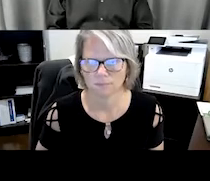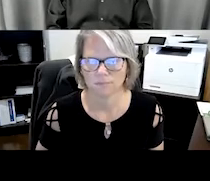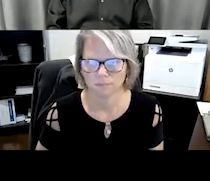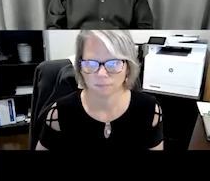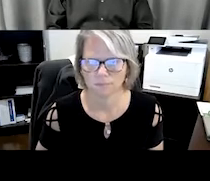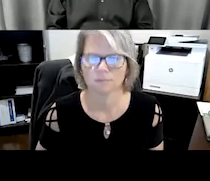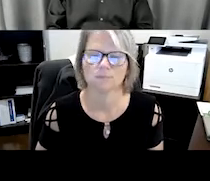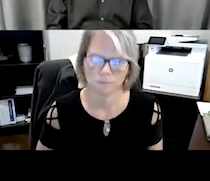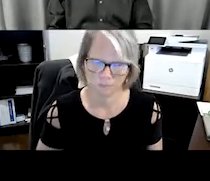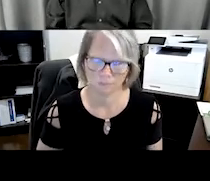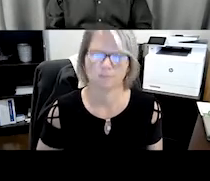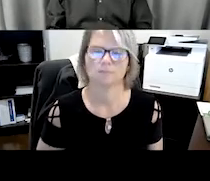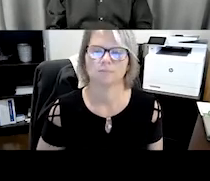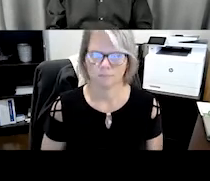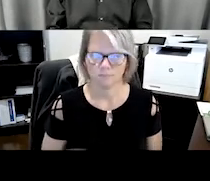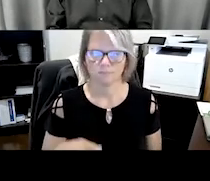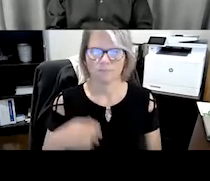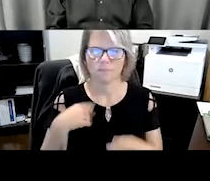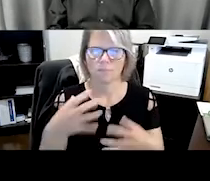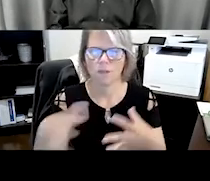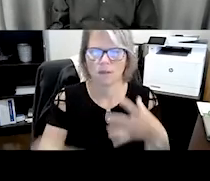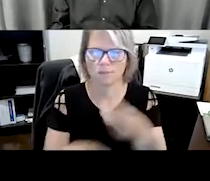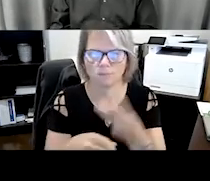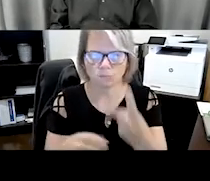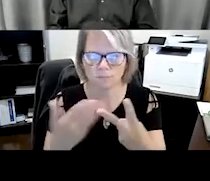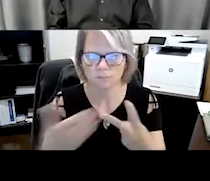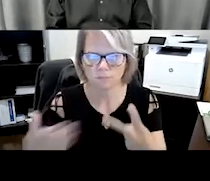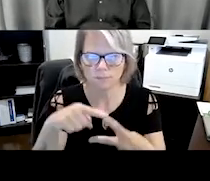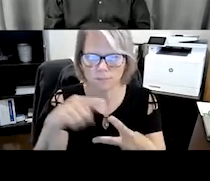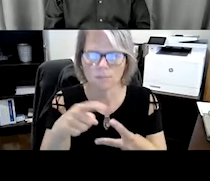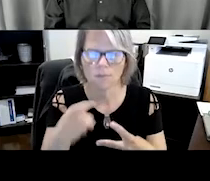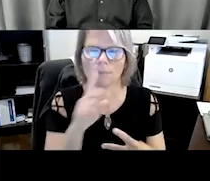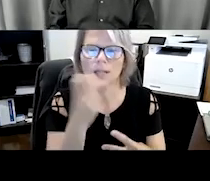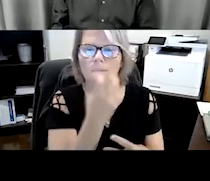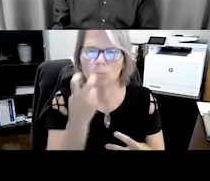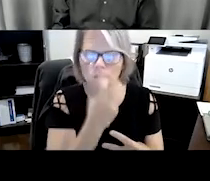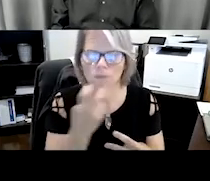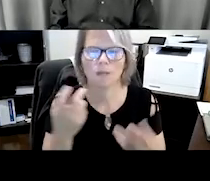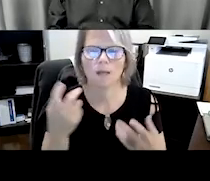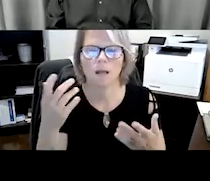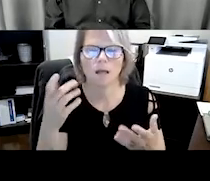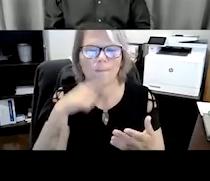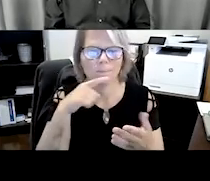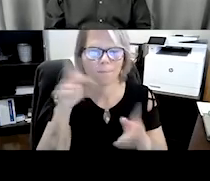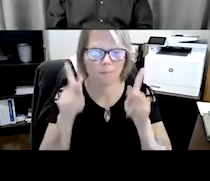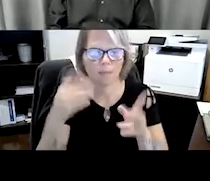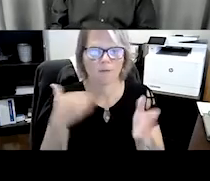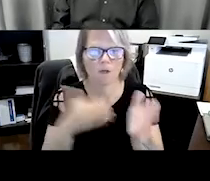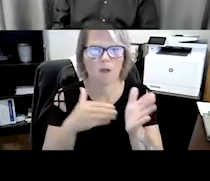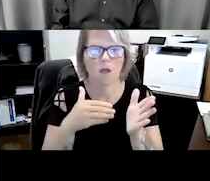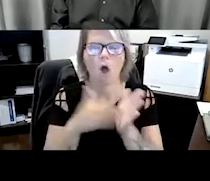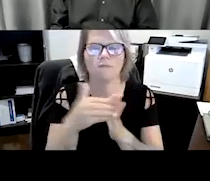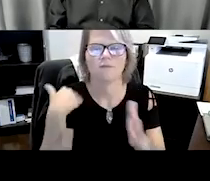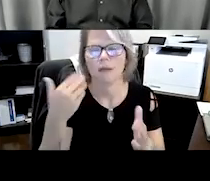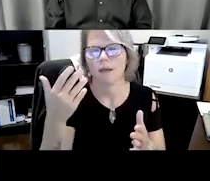follow up with a text or an email if you have that option. It's a good option. And I'd like to add a couple more things with regard